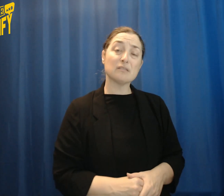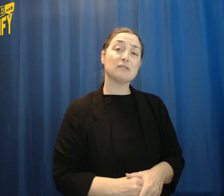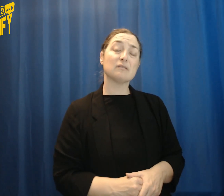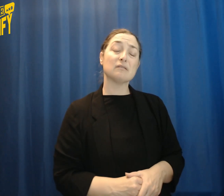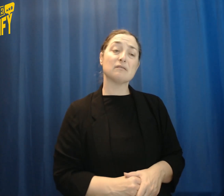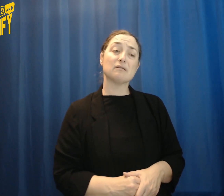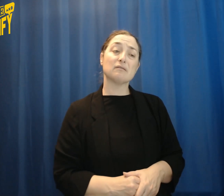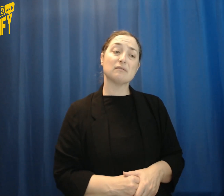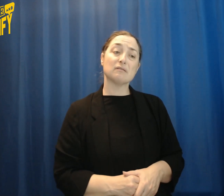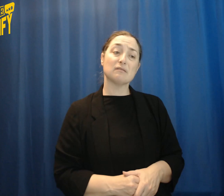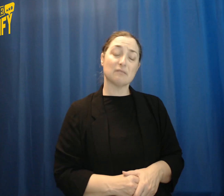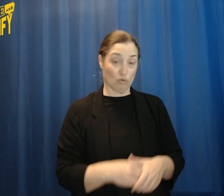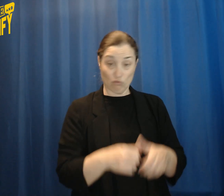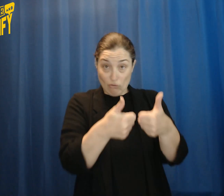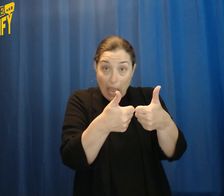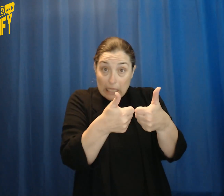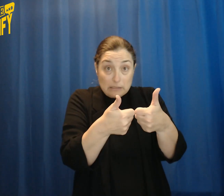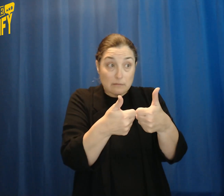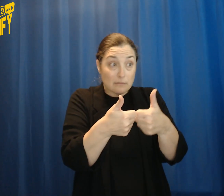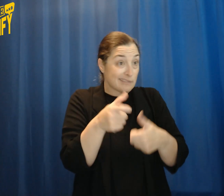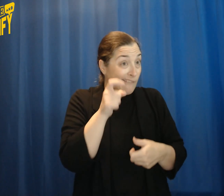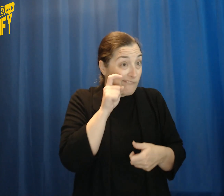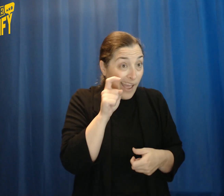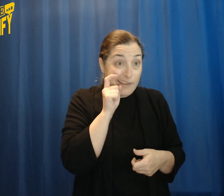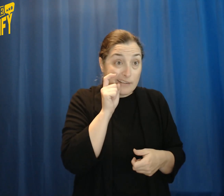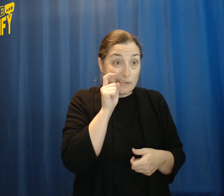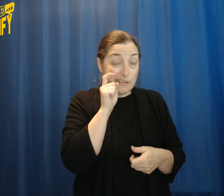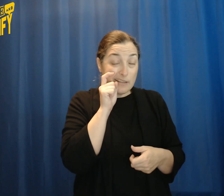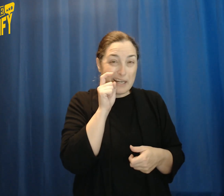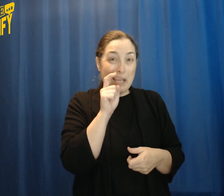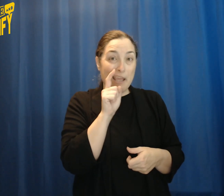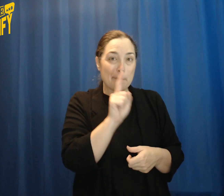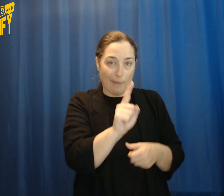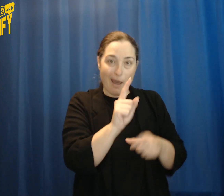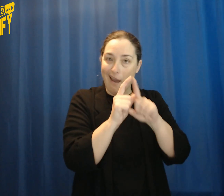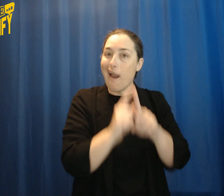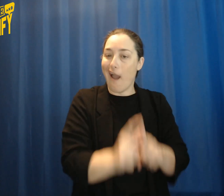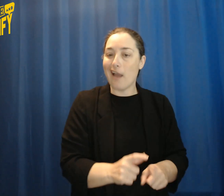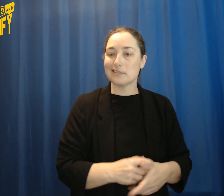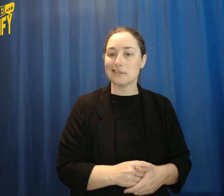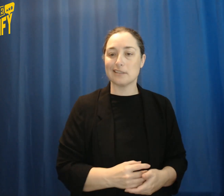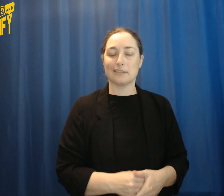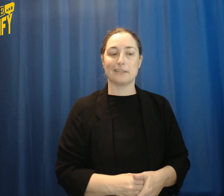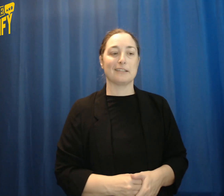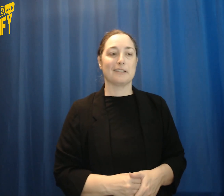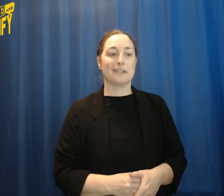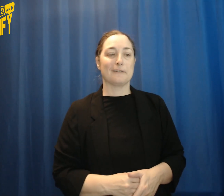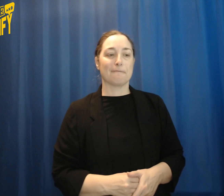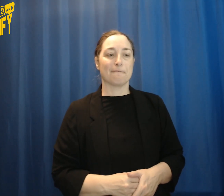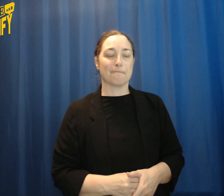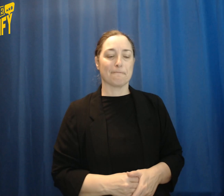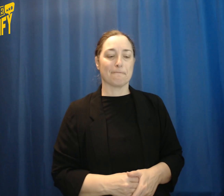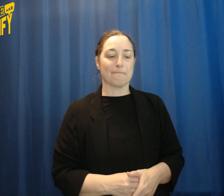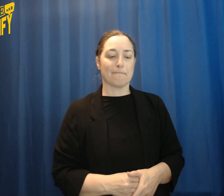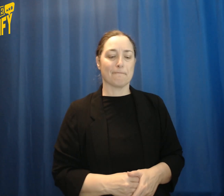was great. It was fun. It was all those things, but it was also really hard. Had a fantastic